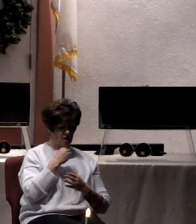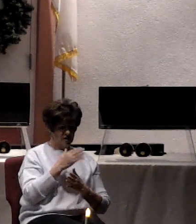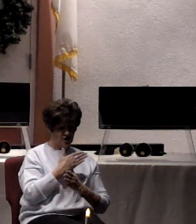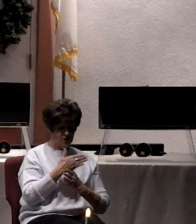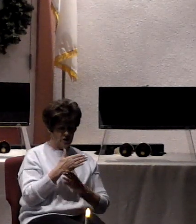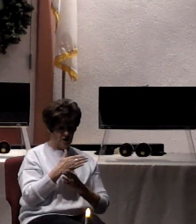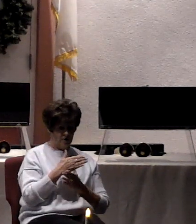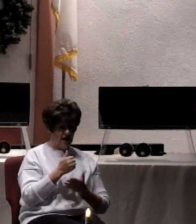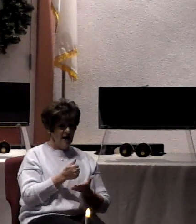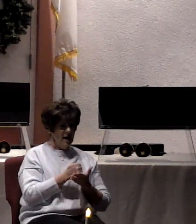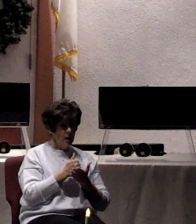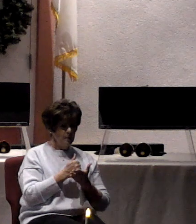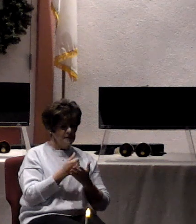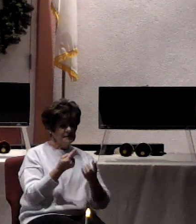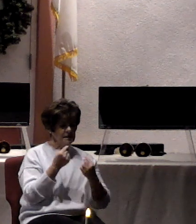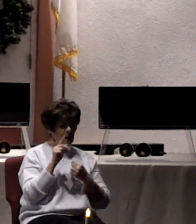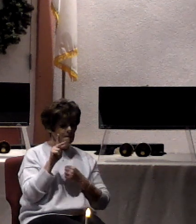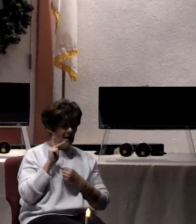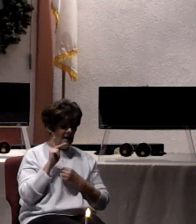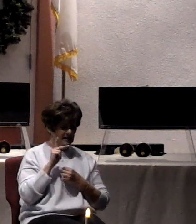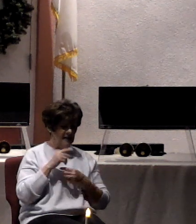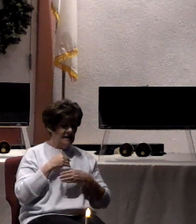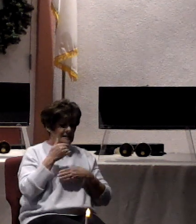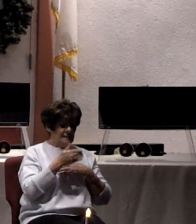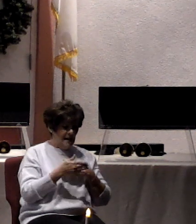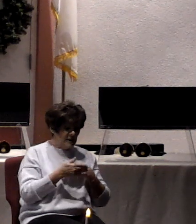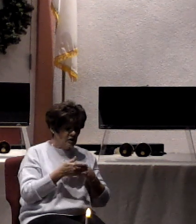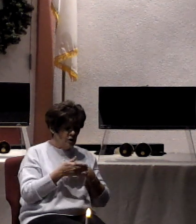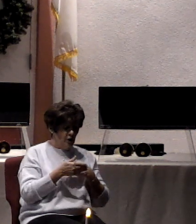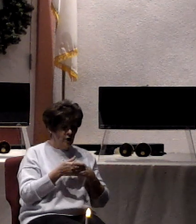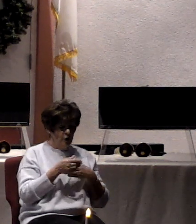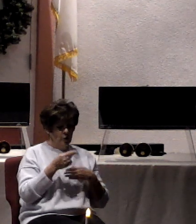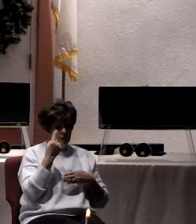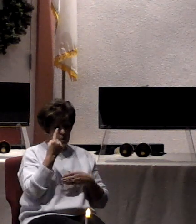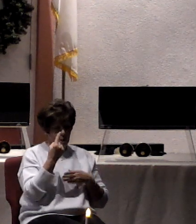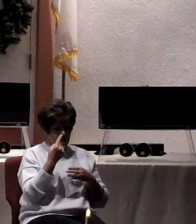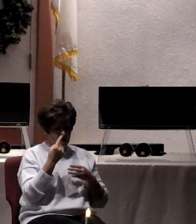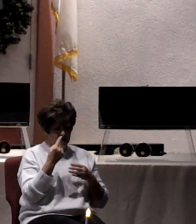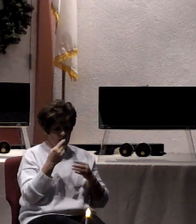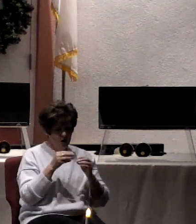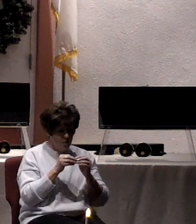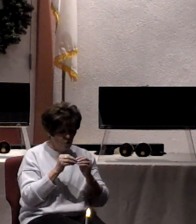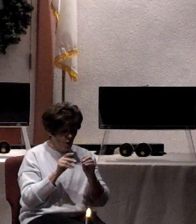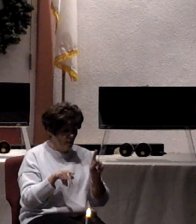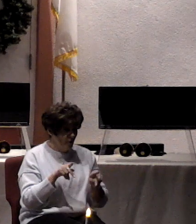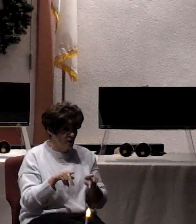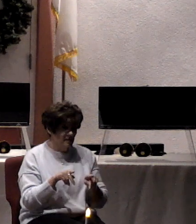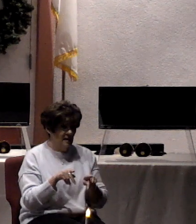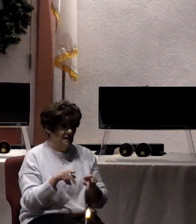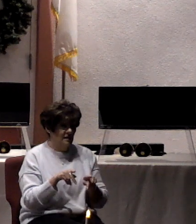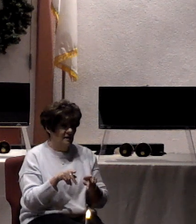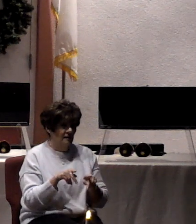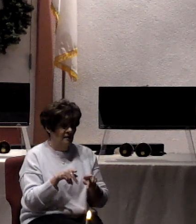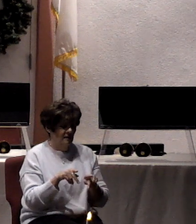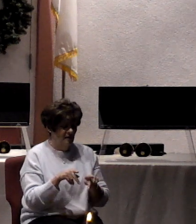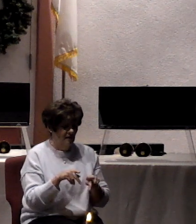back next year with at least one person with us that we brought fully into your knowledge during the